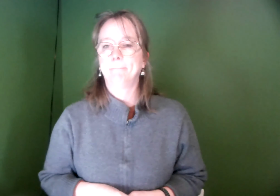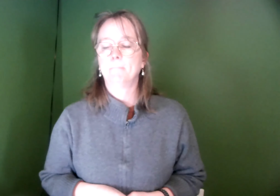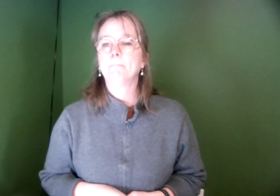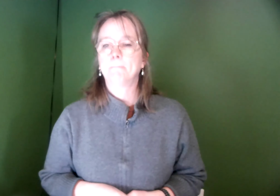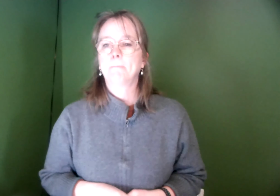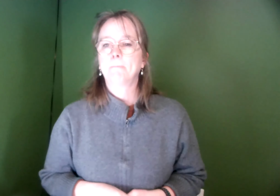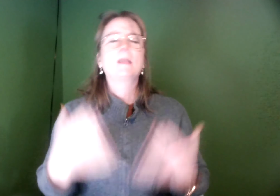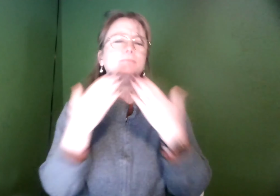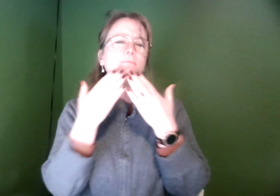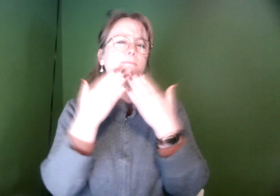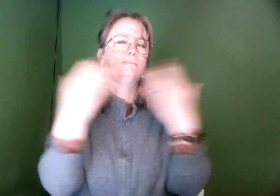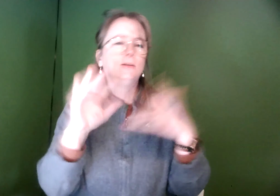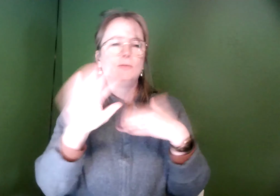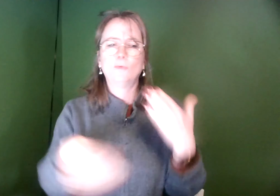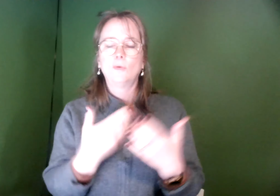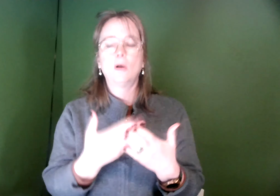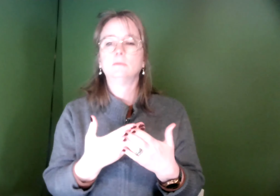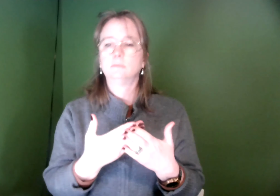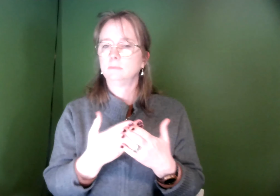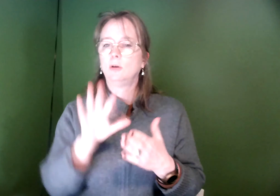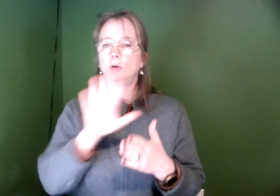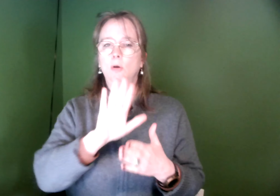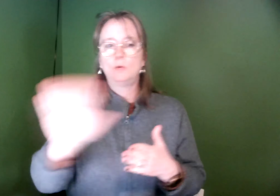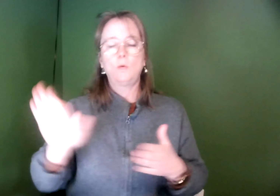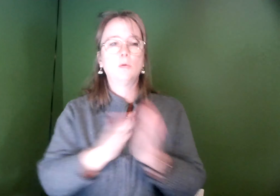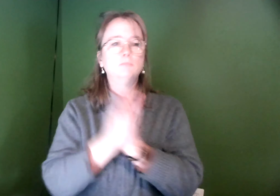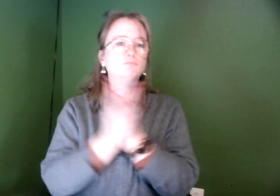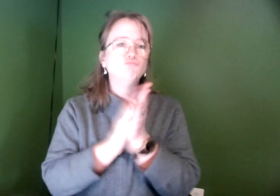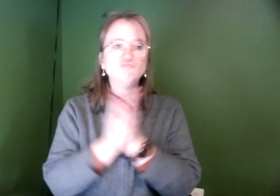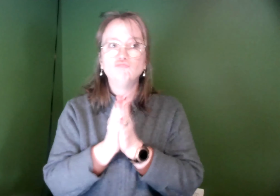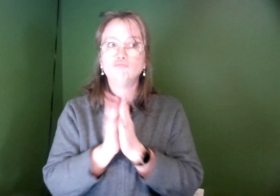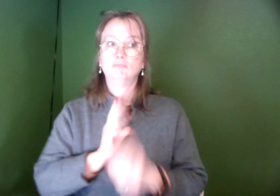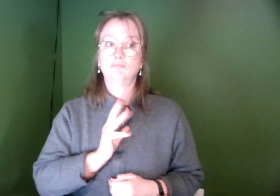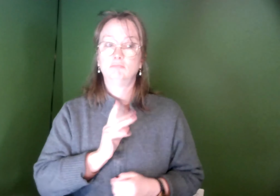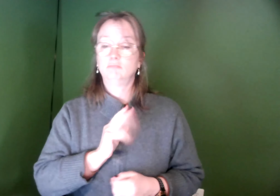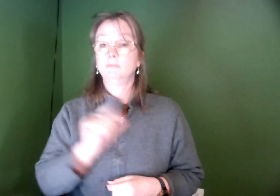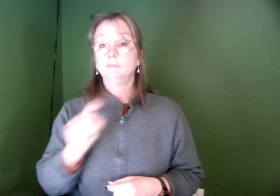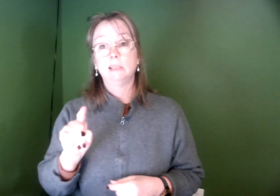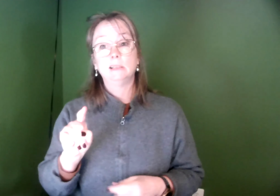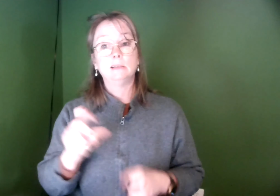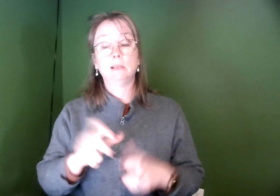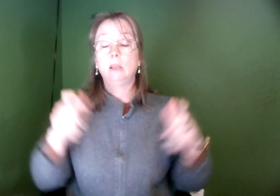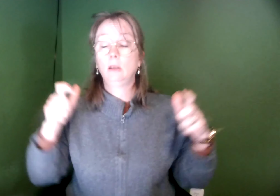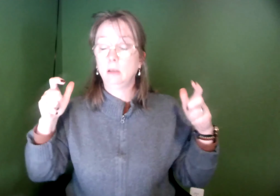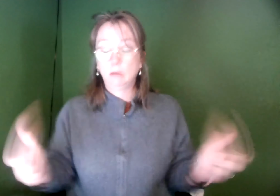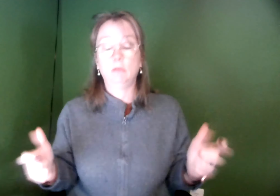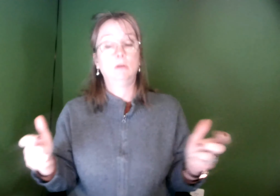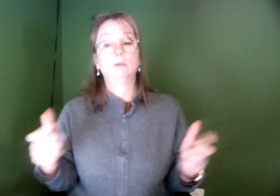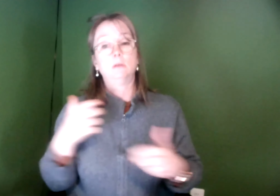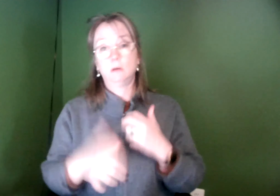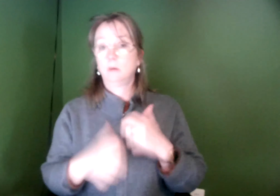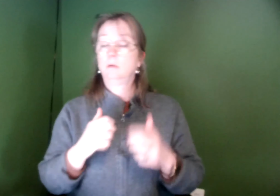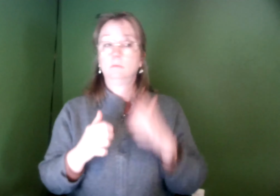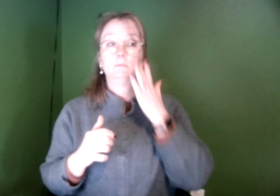Just thanks to everybody. The passion is real. This is, it's a huge issue, a huge problem. And that